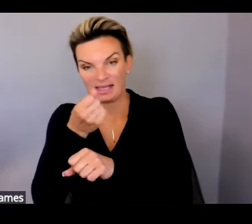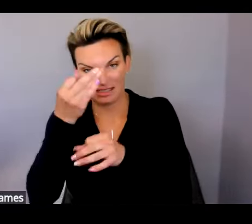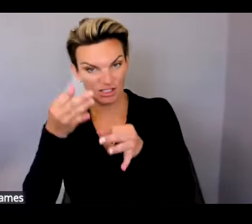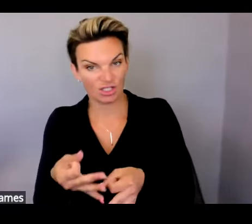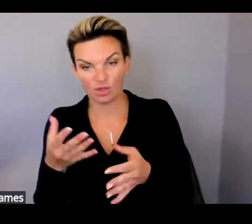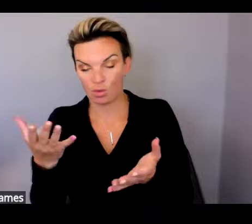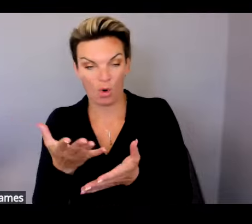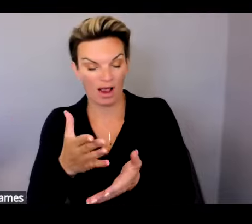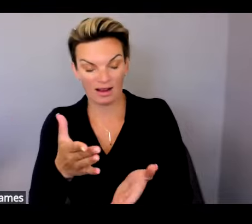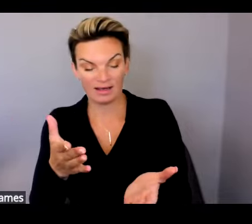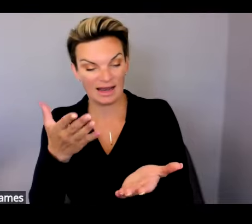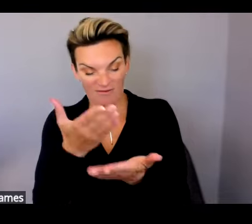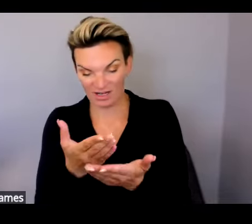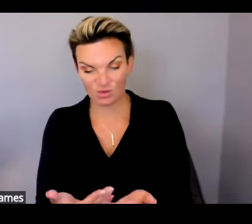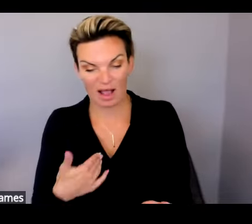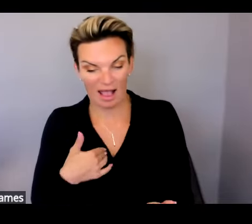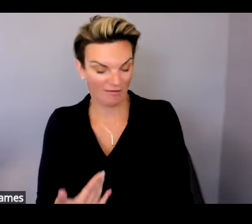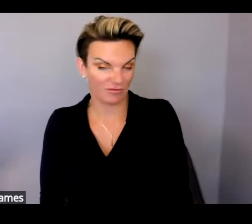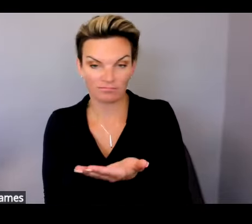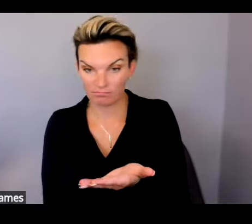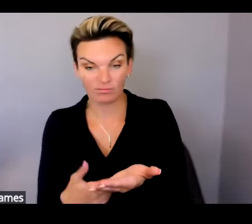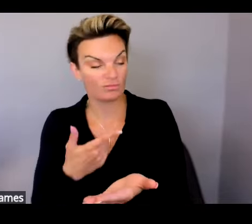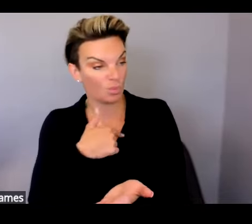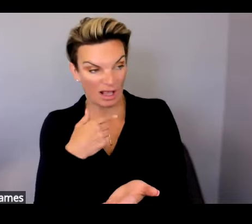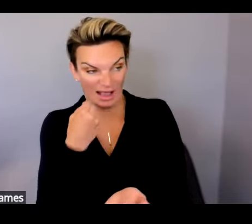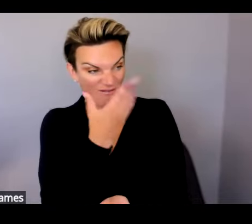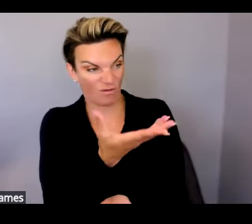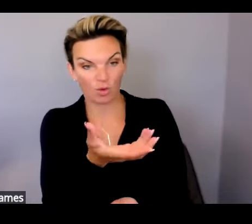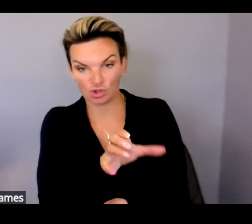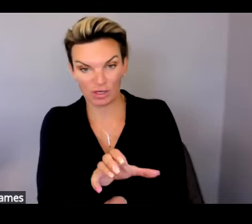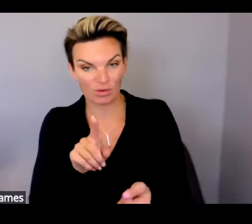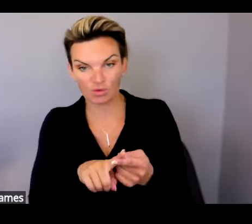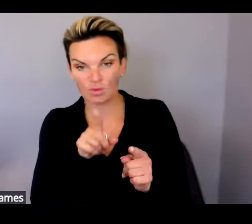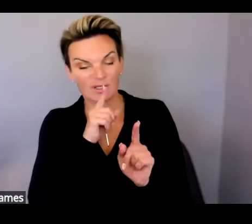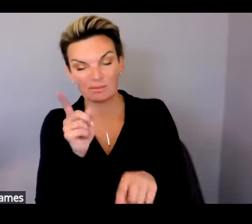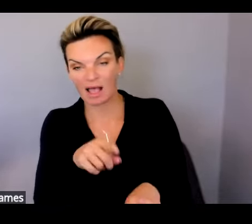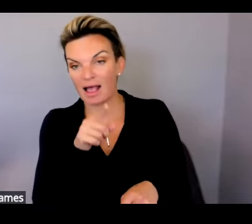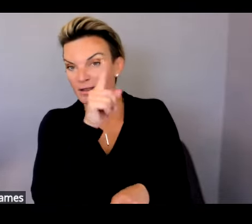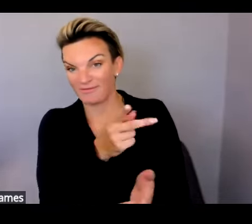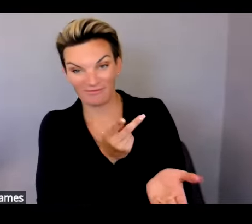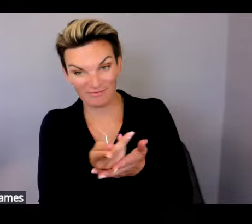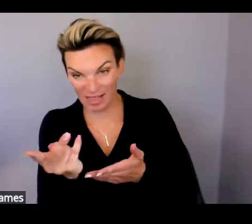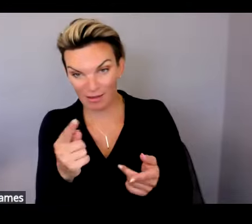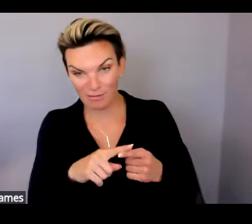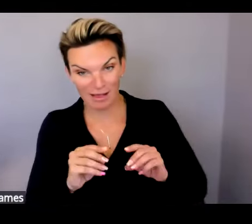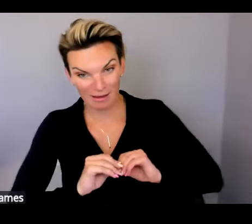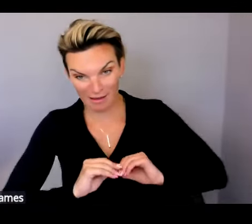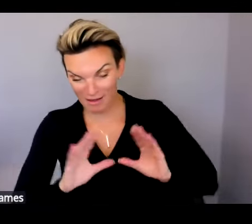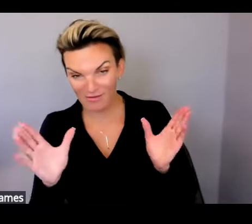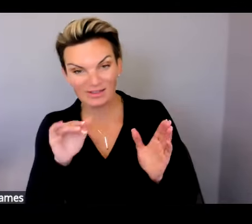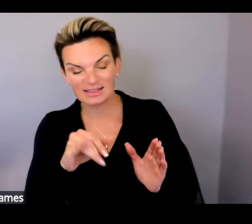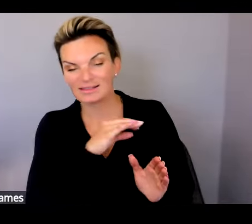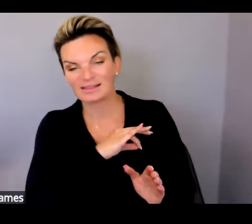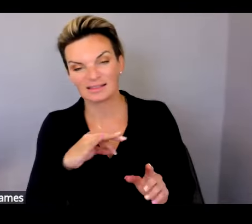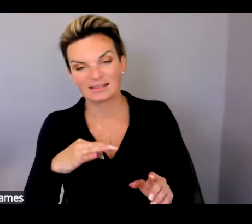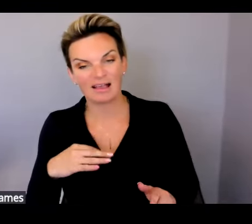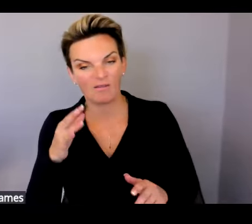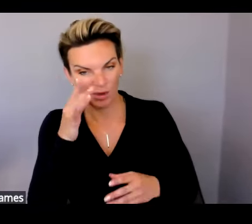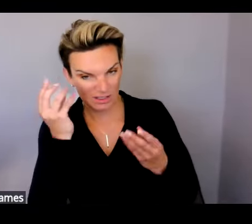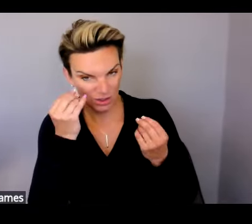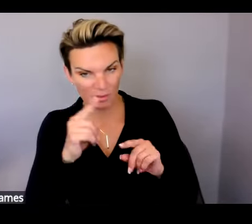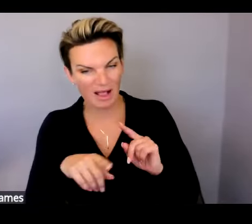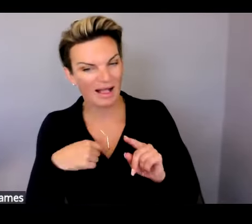you. You've had a chance to respond. You failed to. Obviously, if you submitted evidence, the staff will consider it. But I